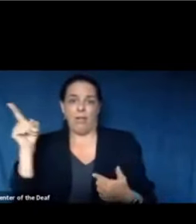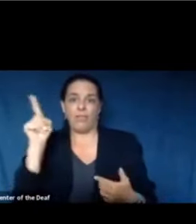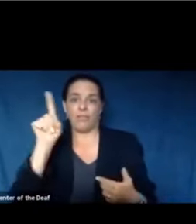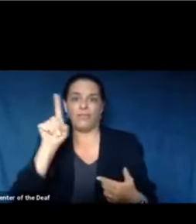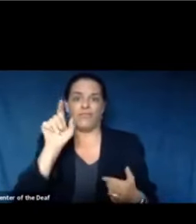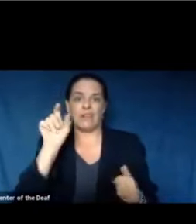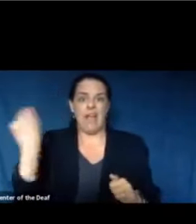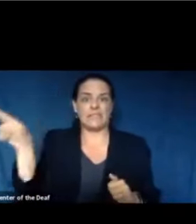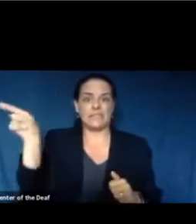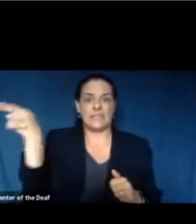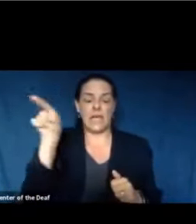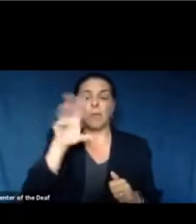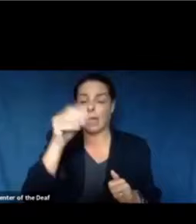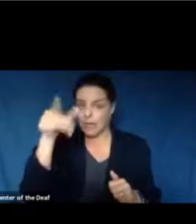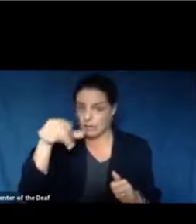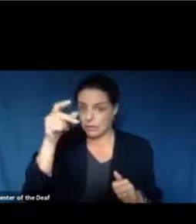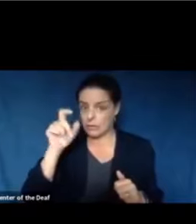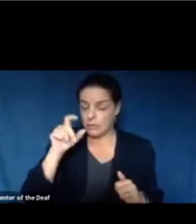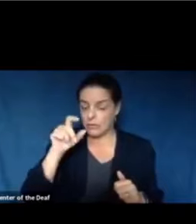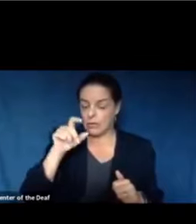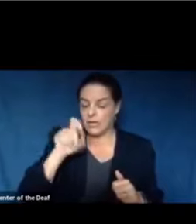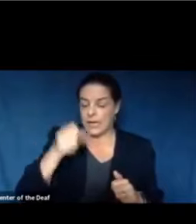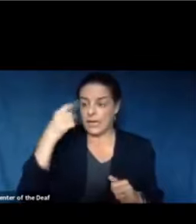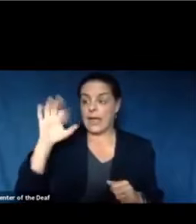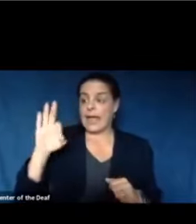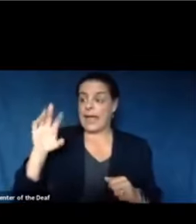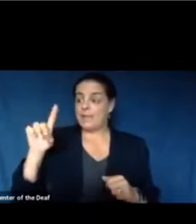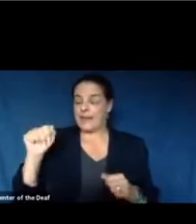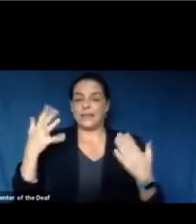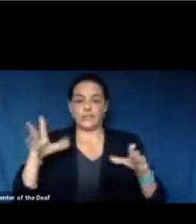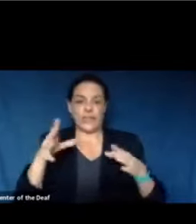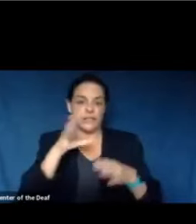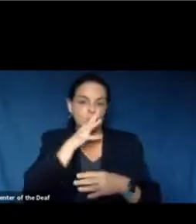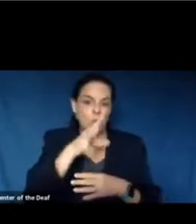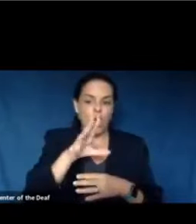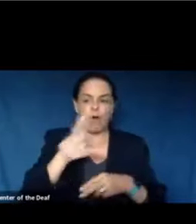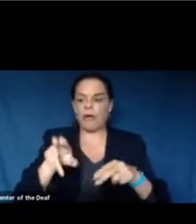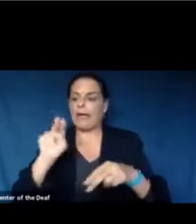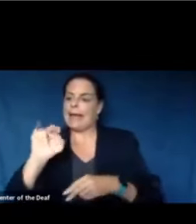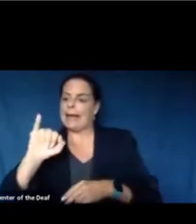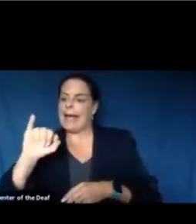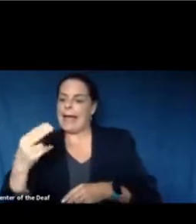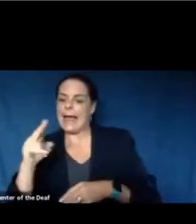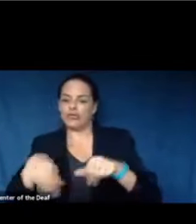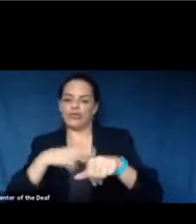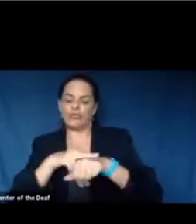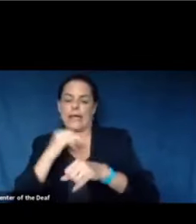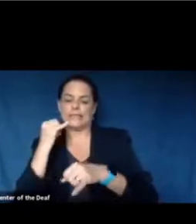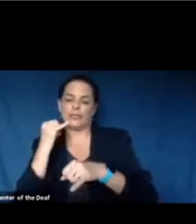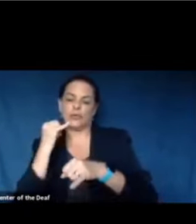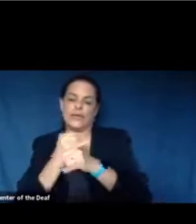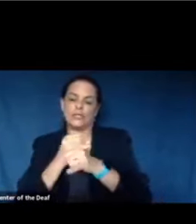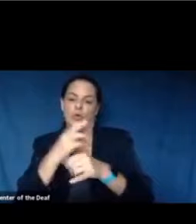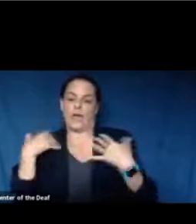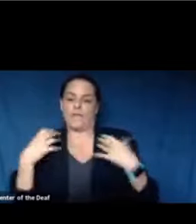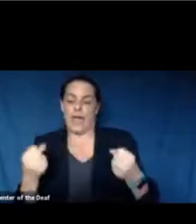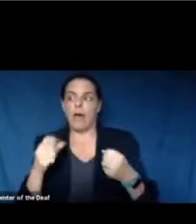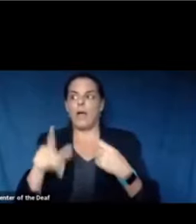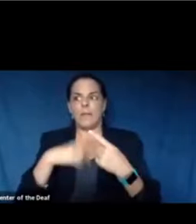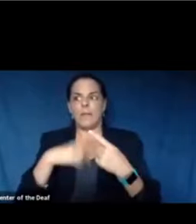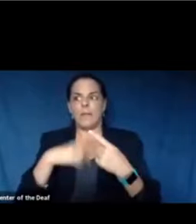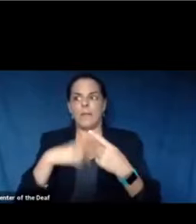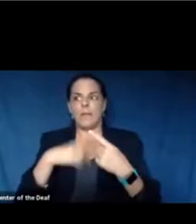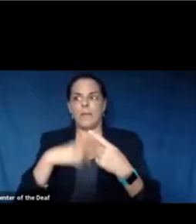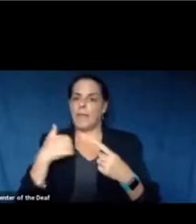that the FDA has spoken out, and National Institutes of Health and others on the robust process they have to ensure a